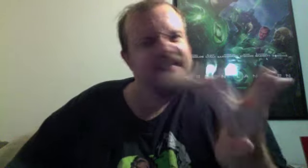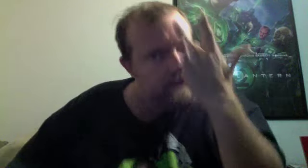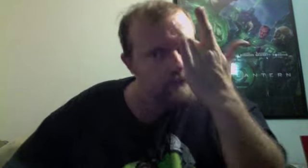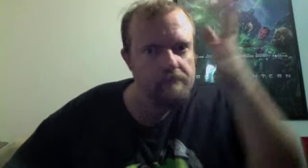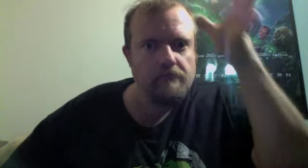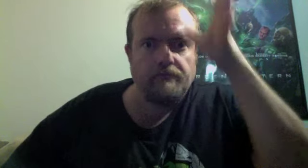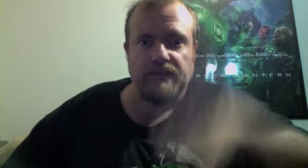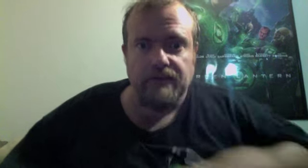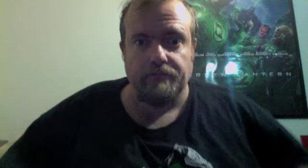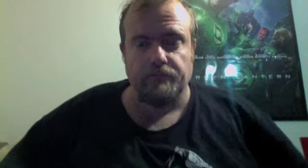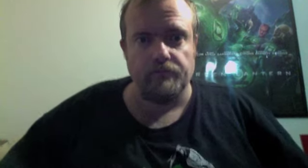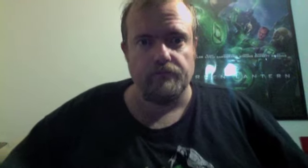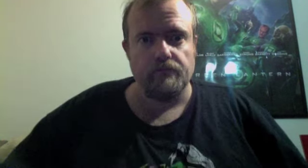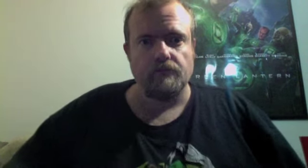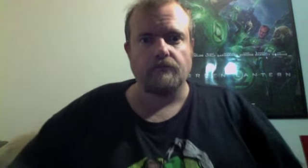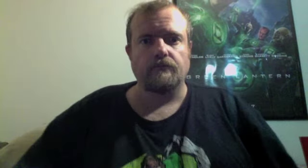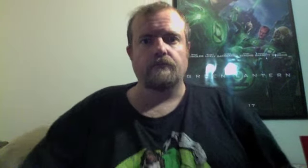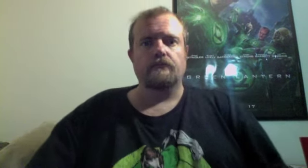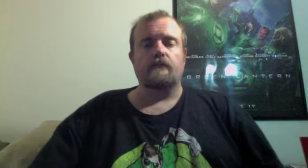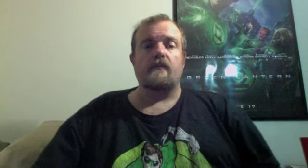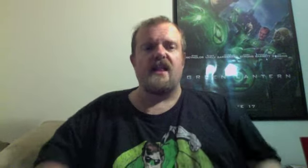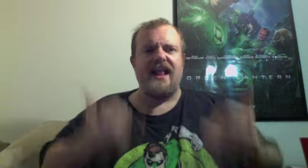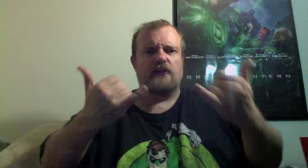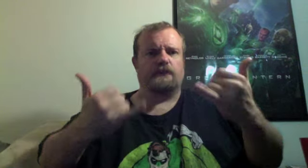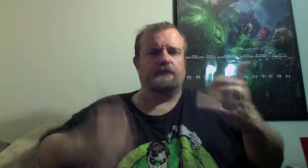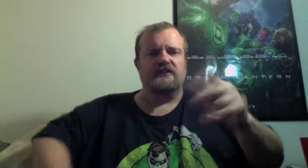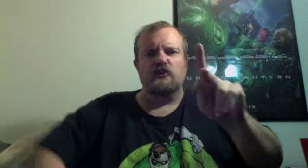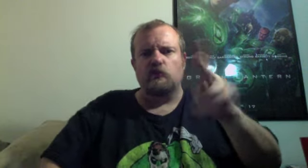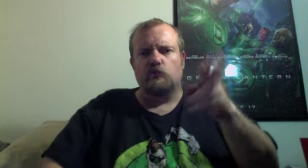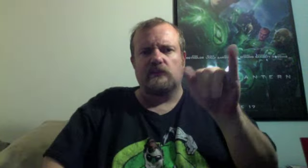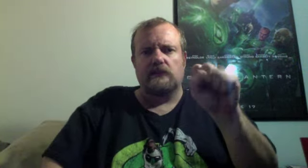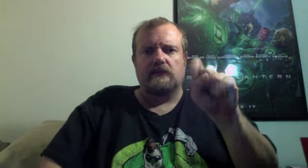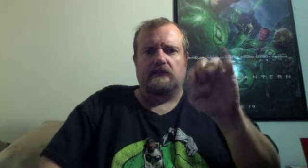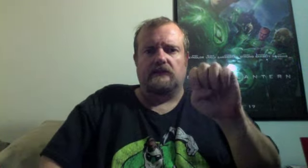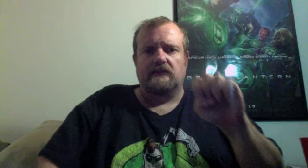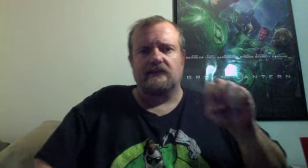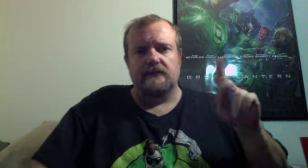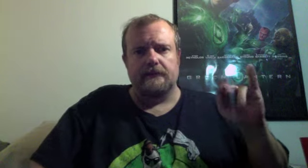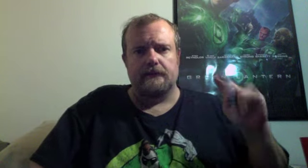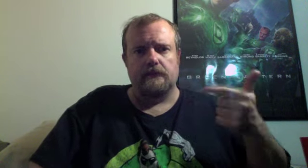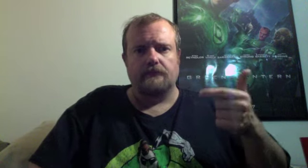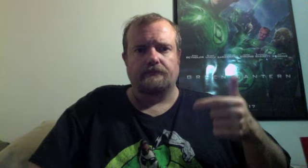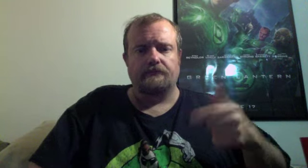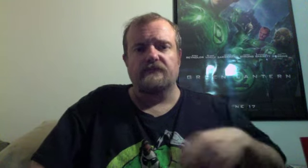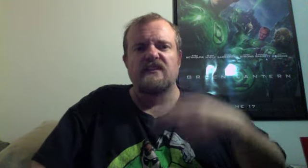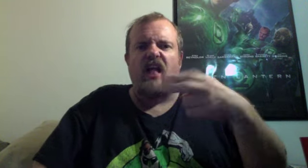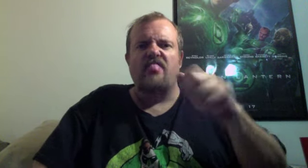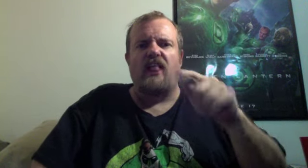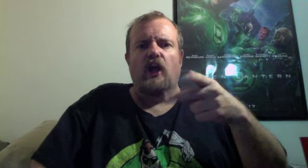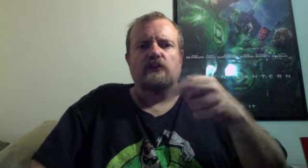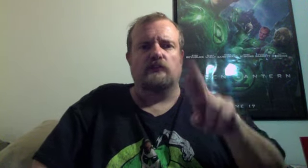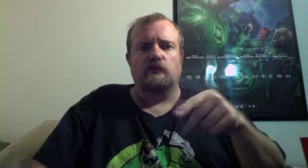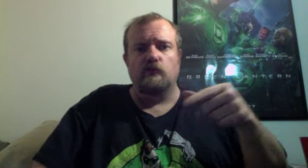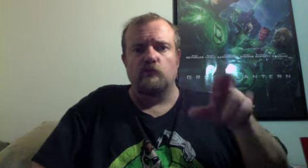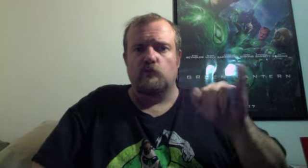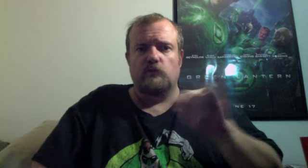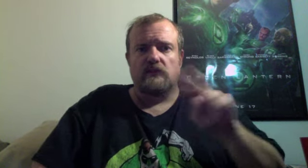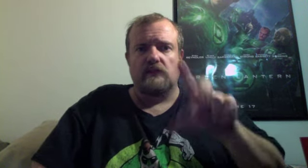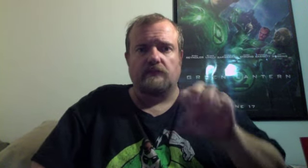ester. Dragon has no problem recognizing that word. I just automatically, with my cup of coffee, walk in, pick up my headset, put it on, start off.